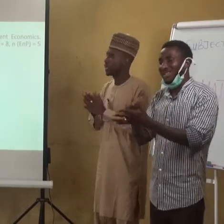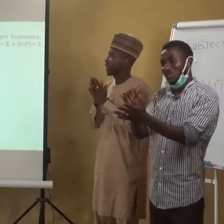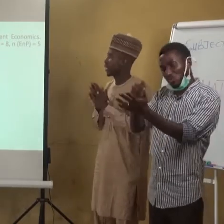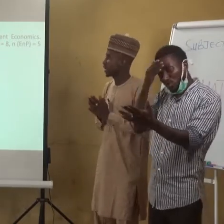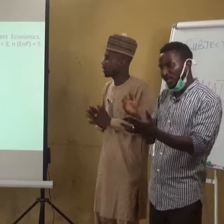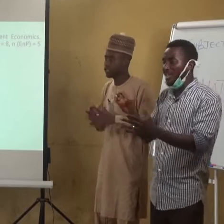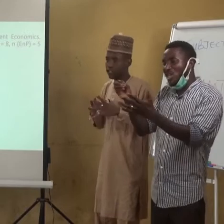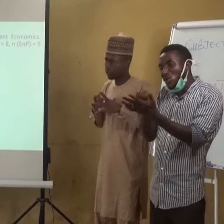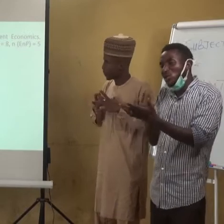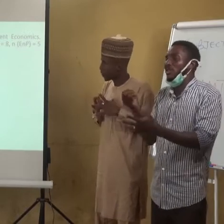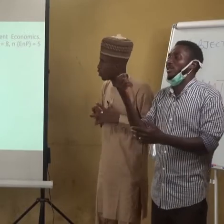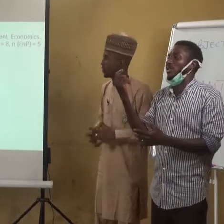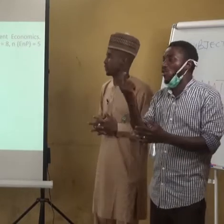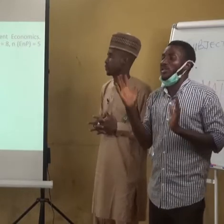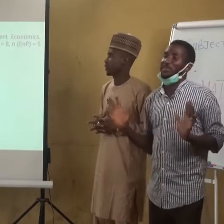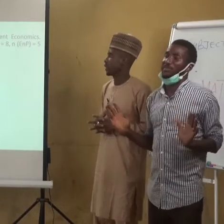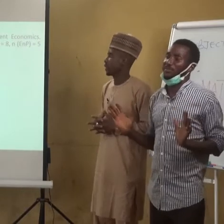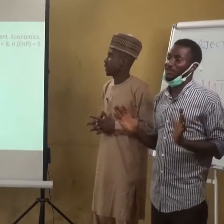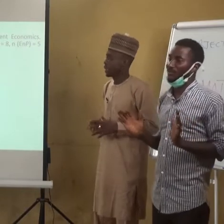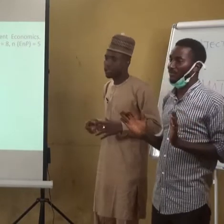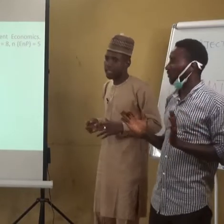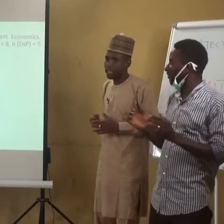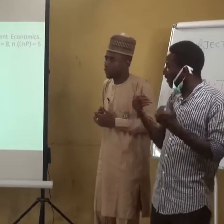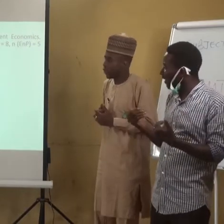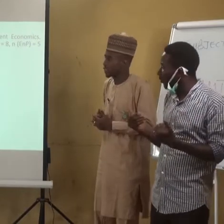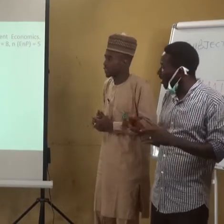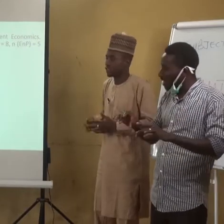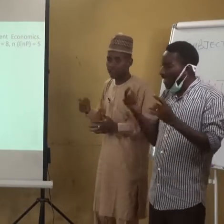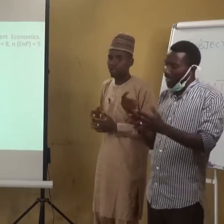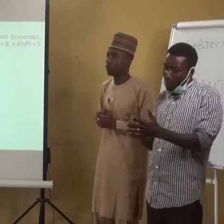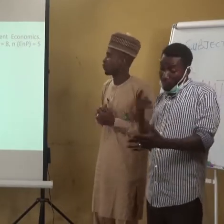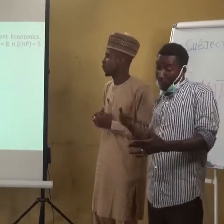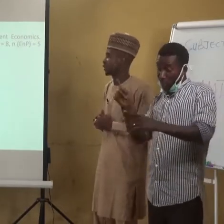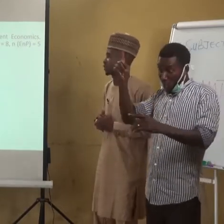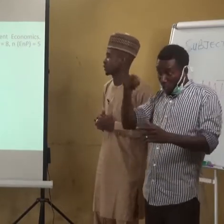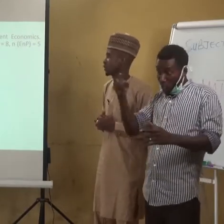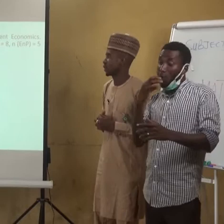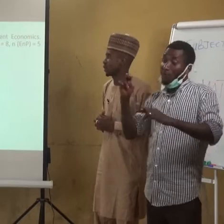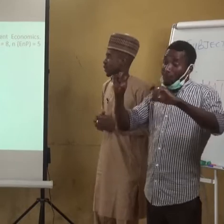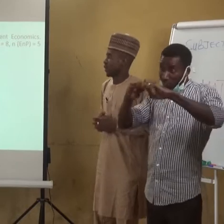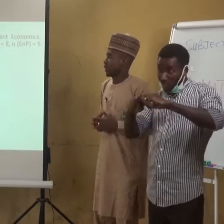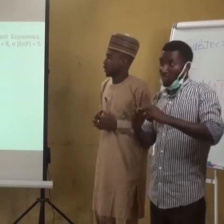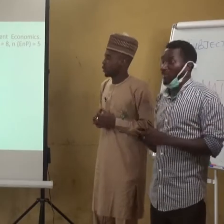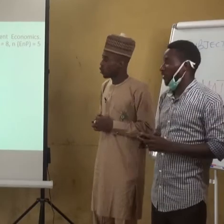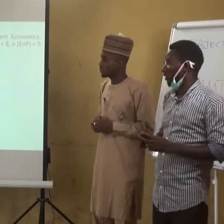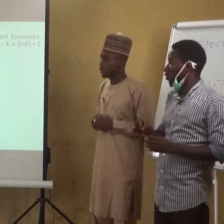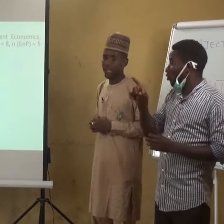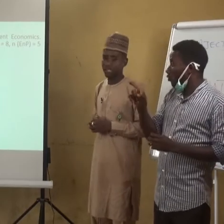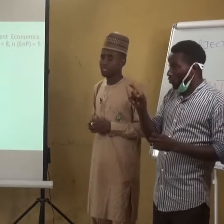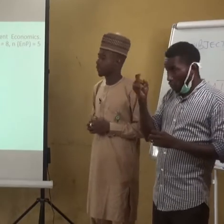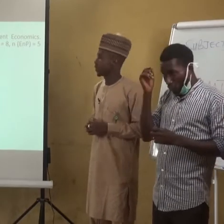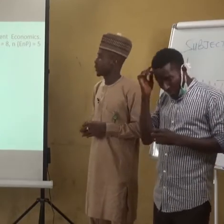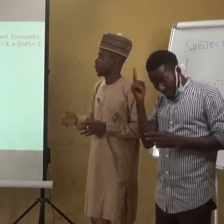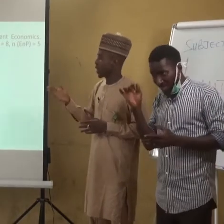study economics only. Now taking the first cycle of physics, you observe